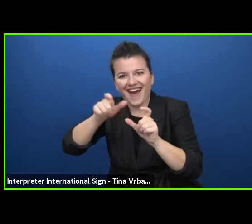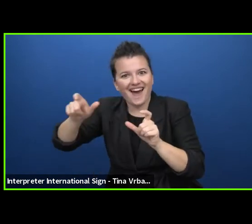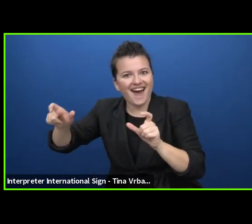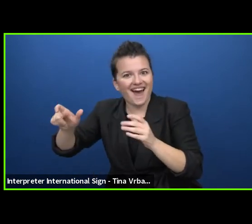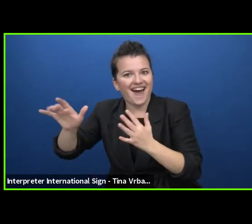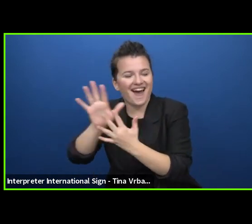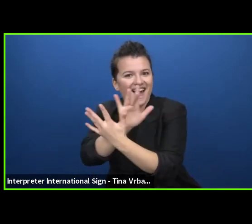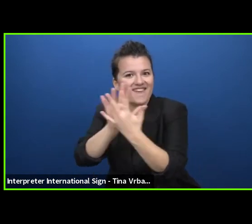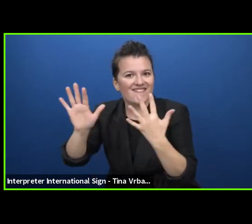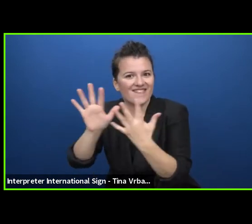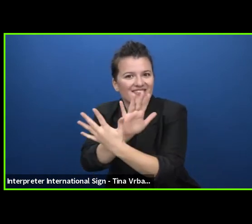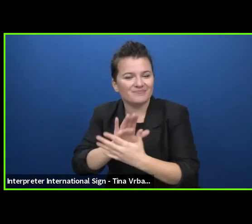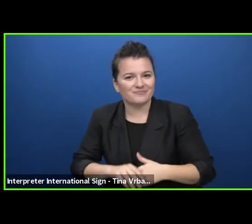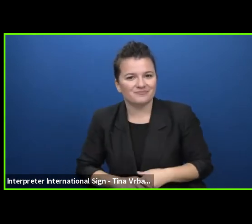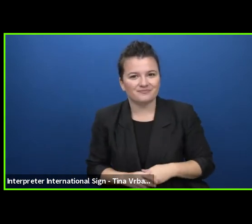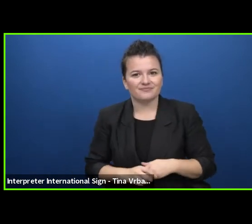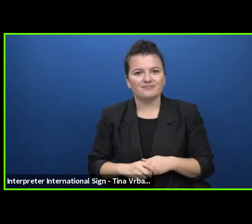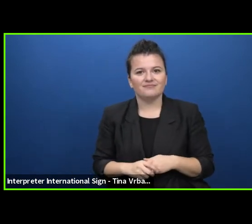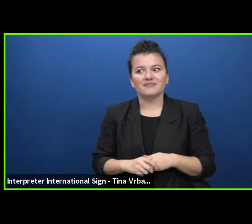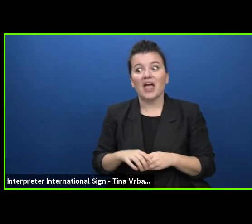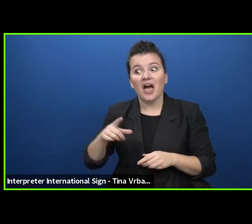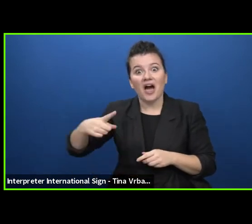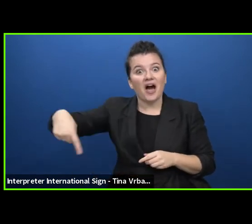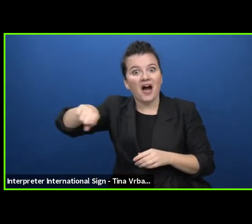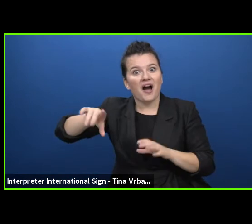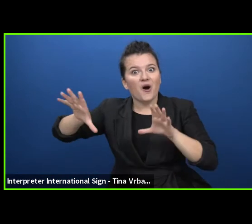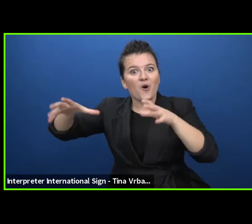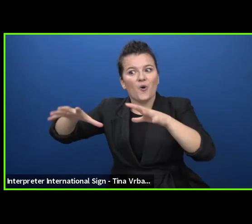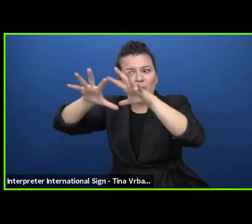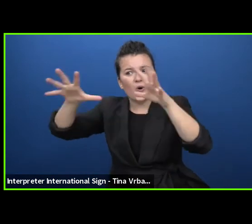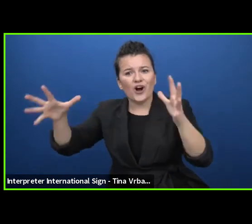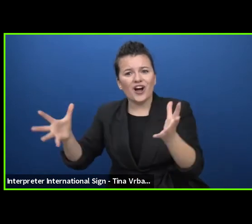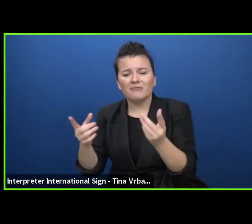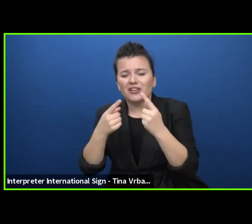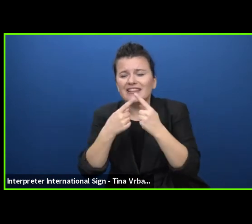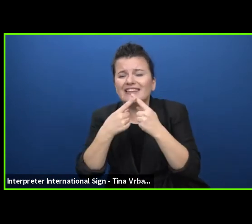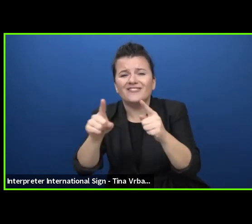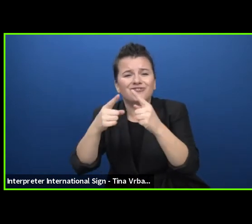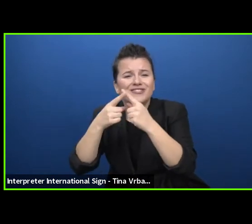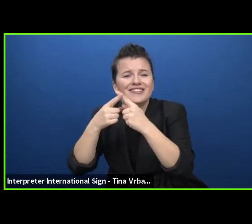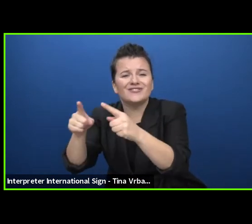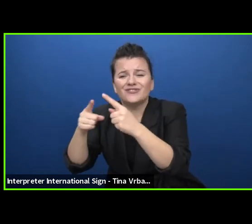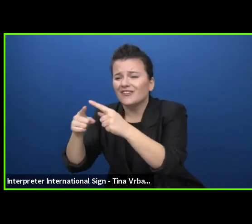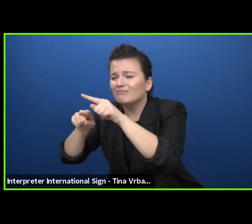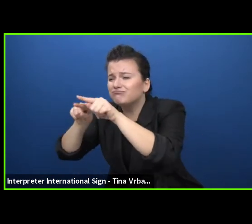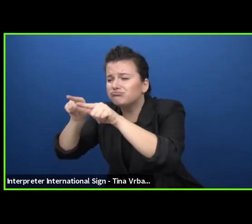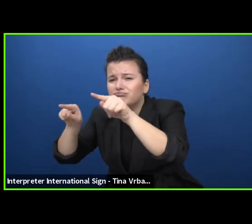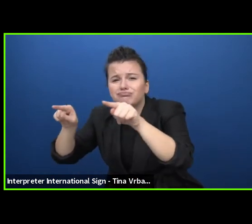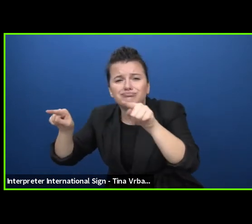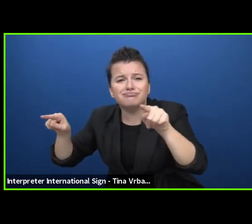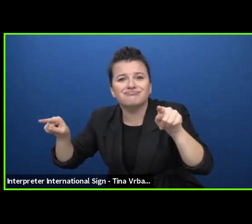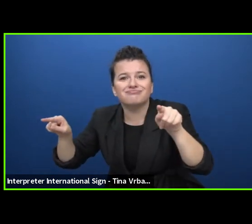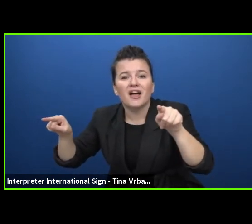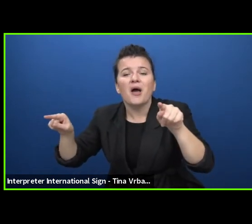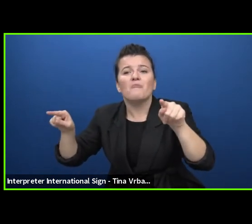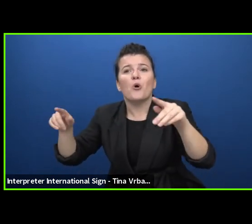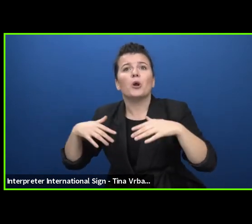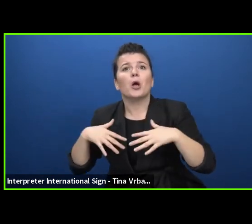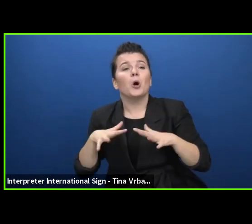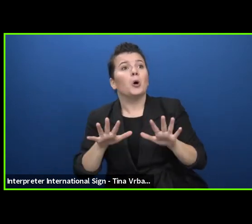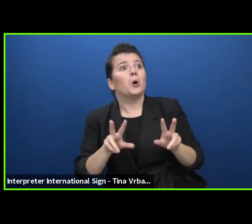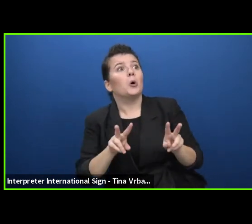A pluriverse. A world with many worlds inside. This vulnerable, ephemeral, and